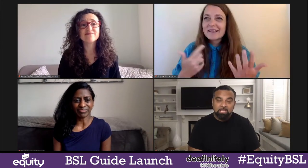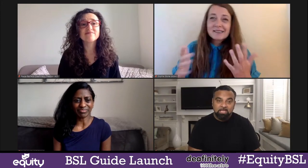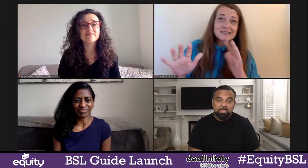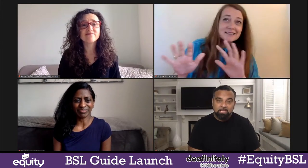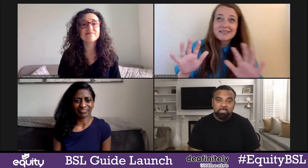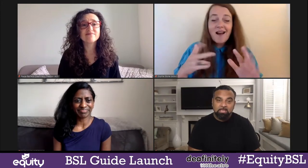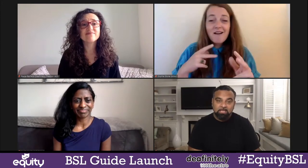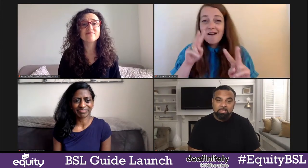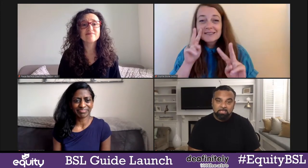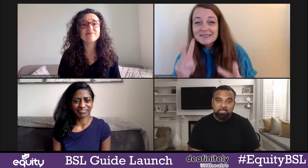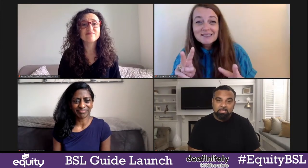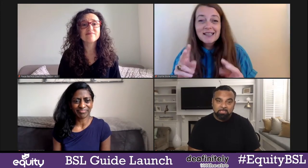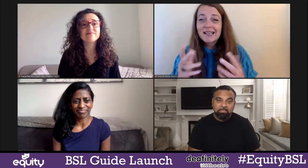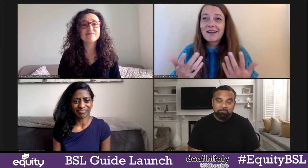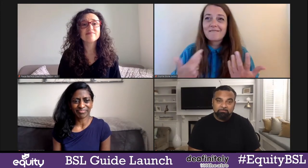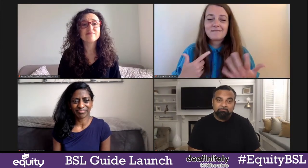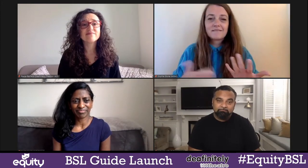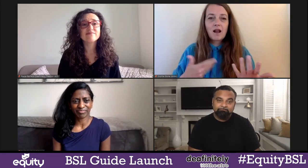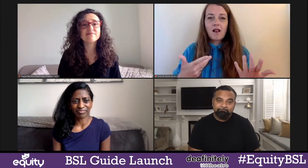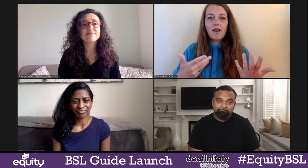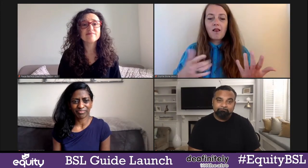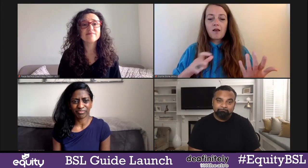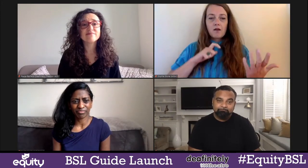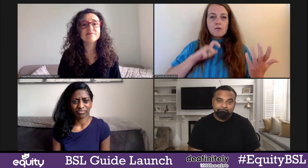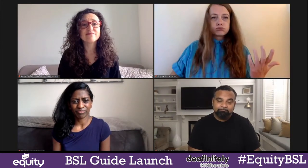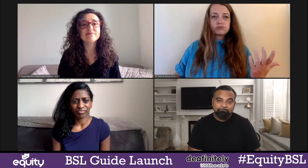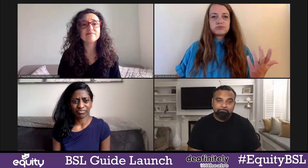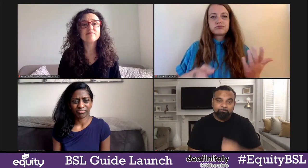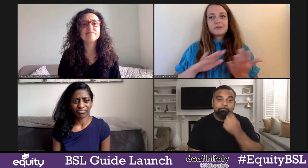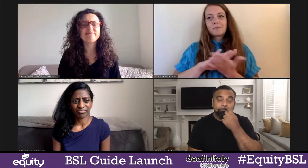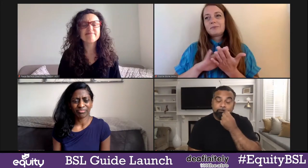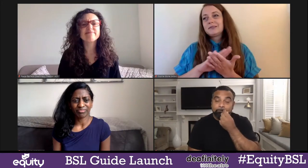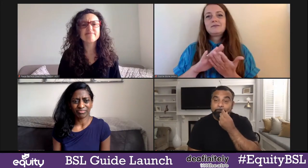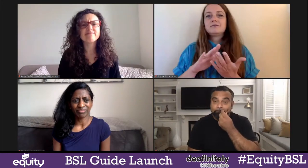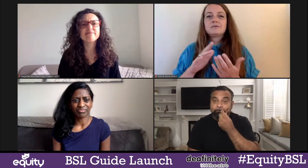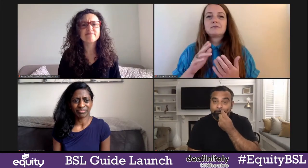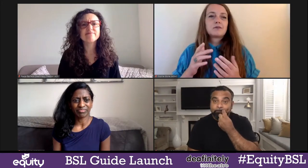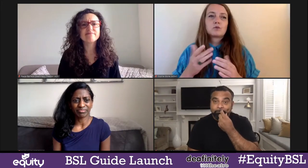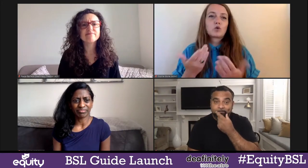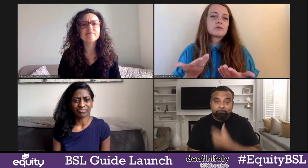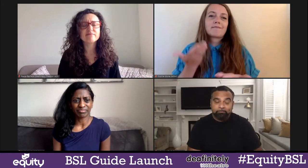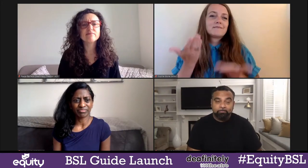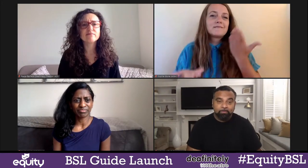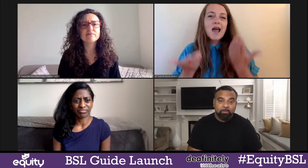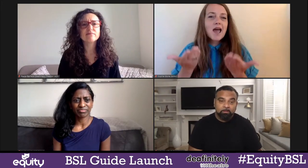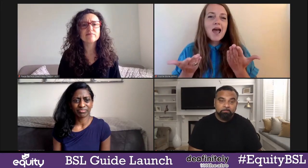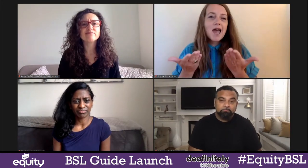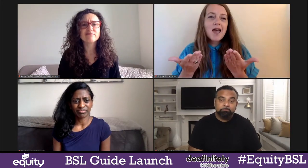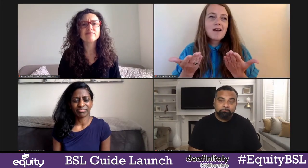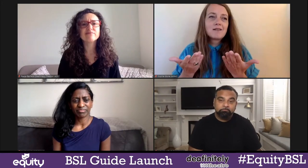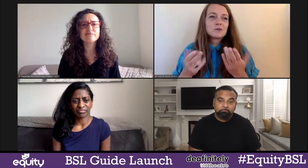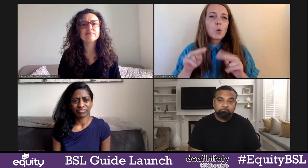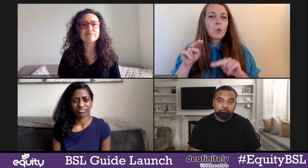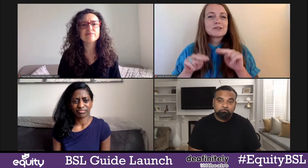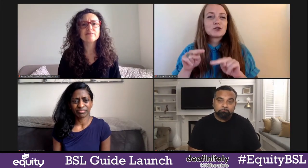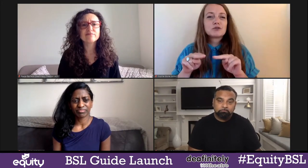camera in order to represent BSL correctly, and it completely knocked my confidence. It felt like a